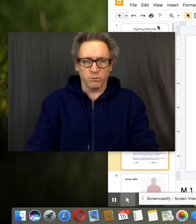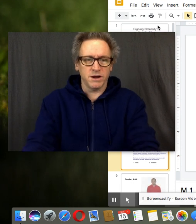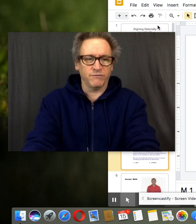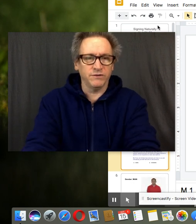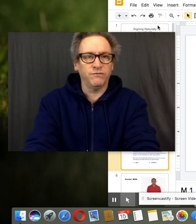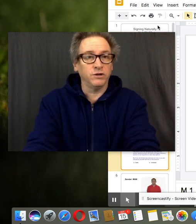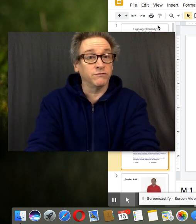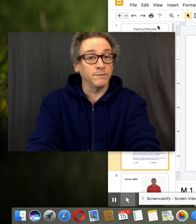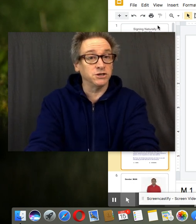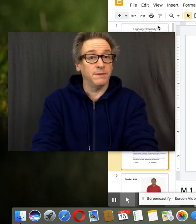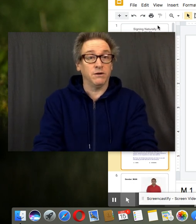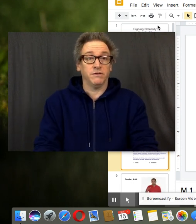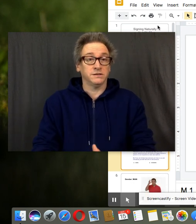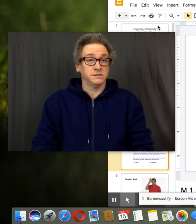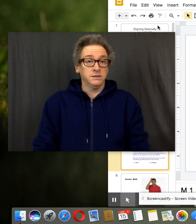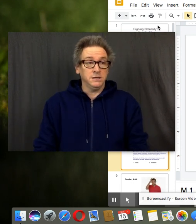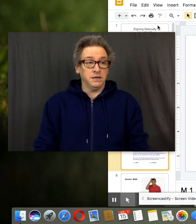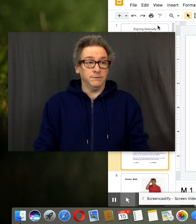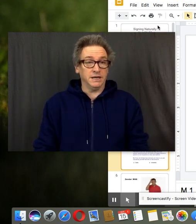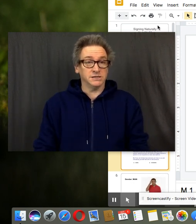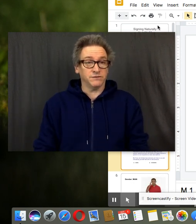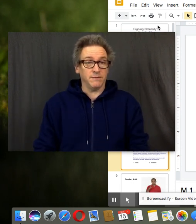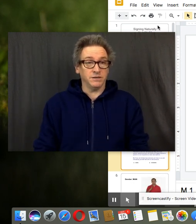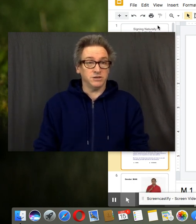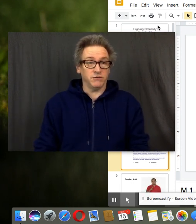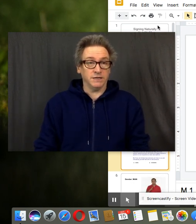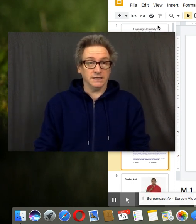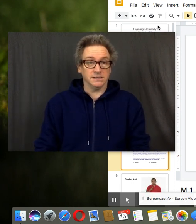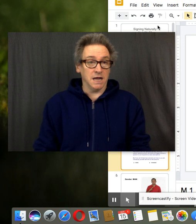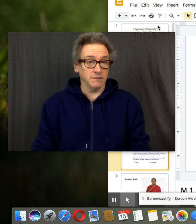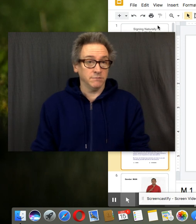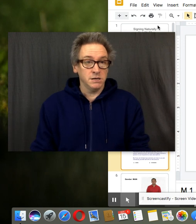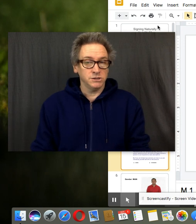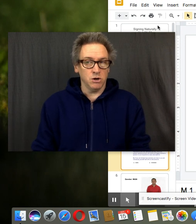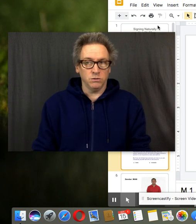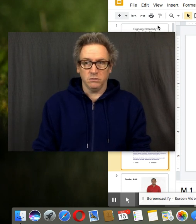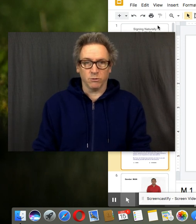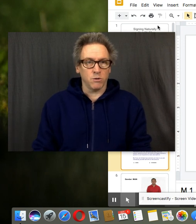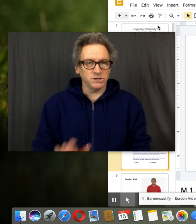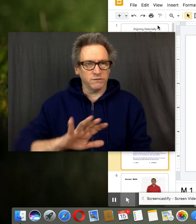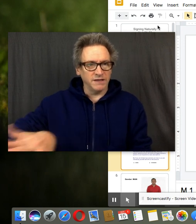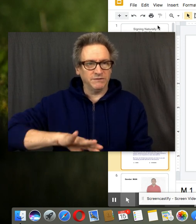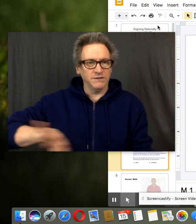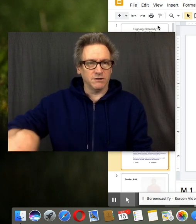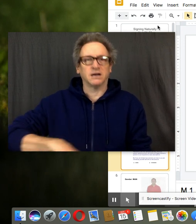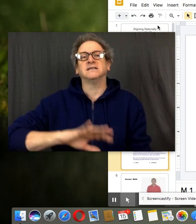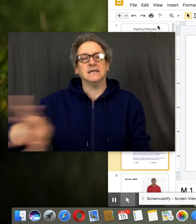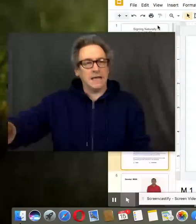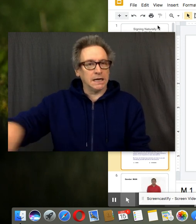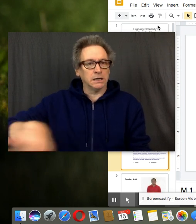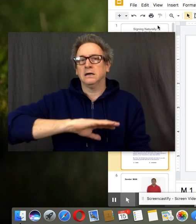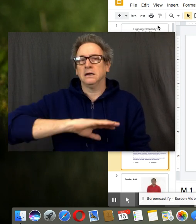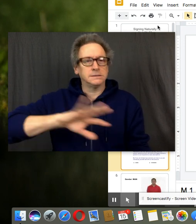they were never given full information about things because their families generally didn't sign. So they were always sort of left in the dark. I'll